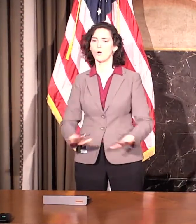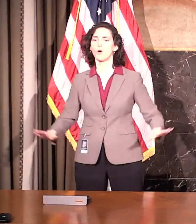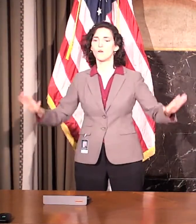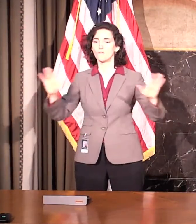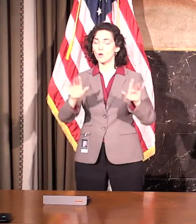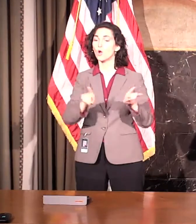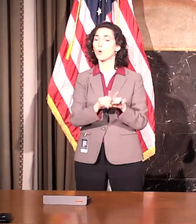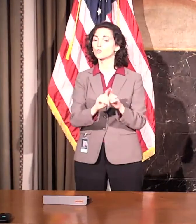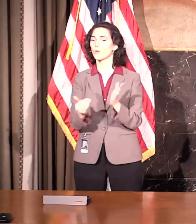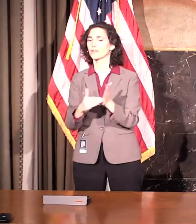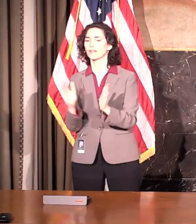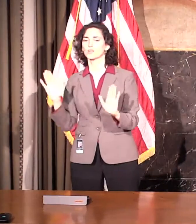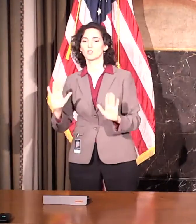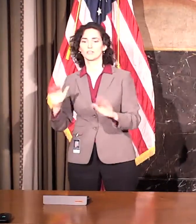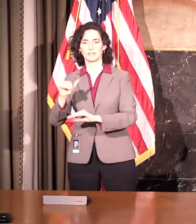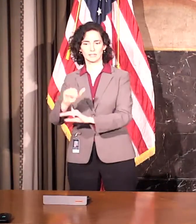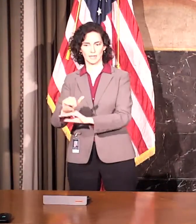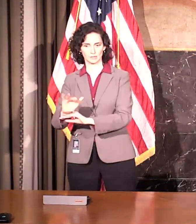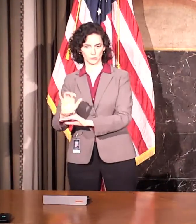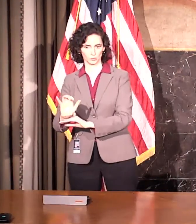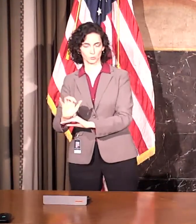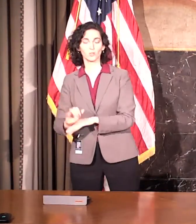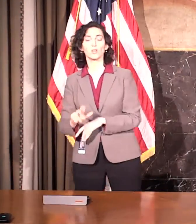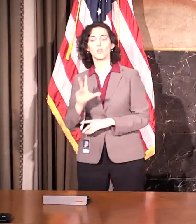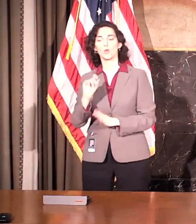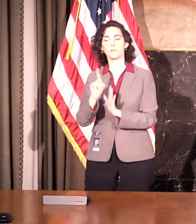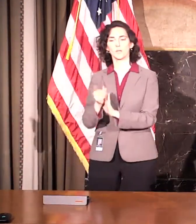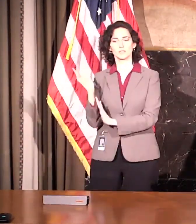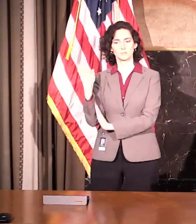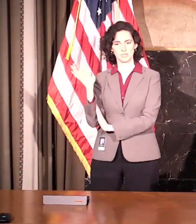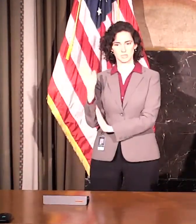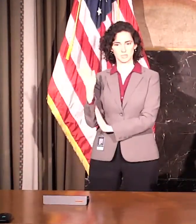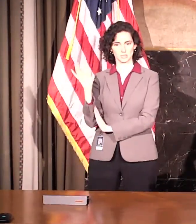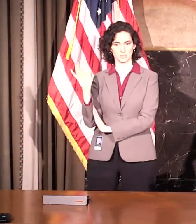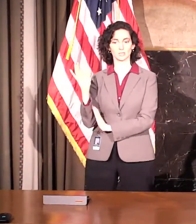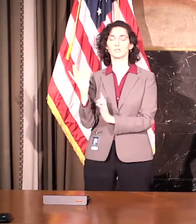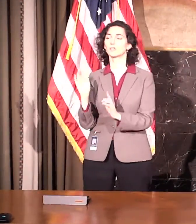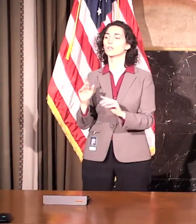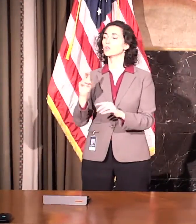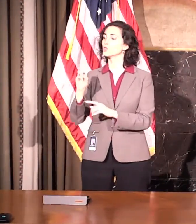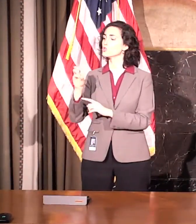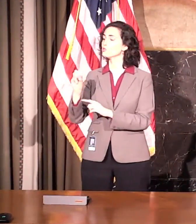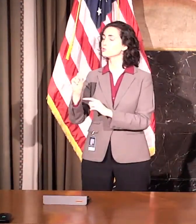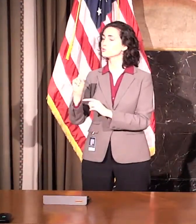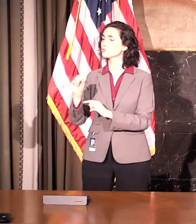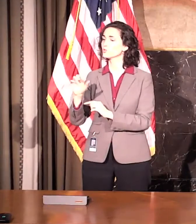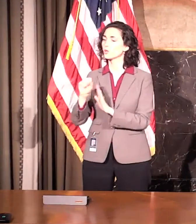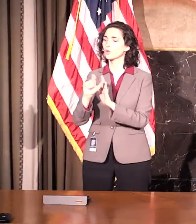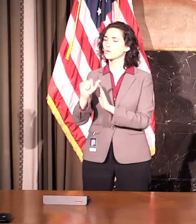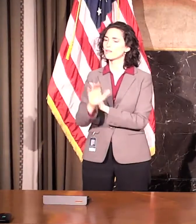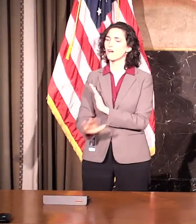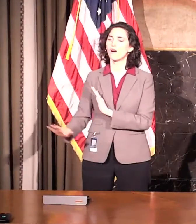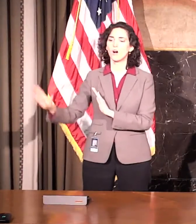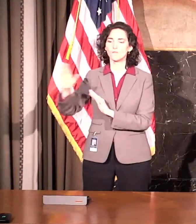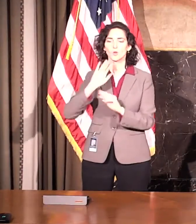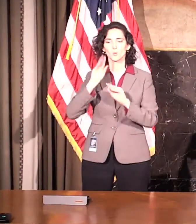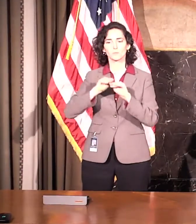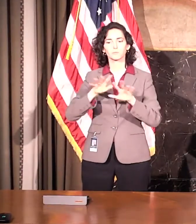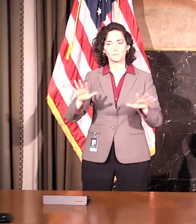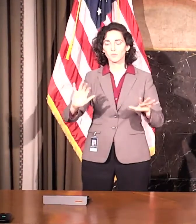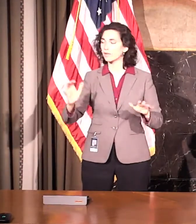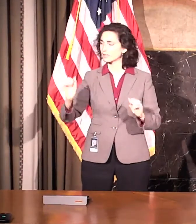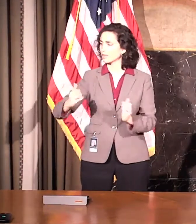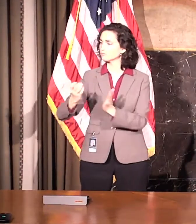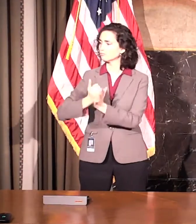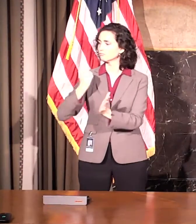as well. And this 30-minute special is being made available to news stations across the state of Louisiana. But it